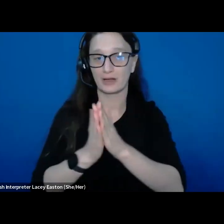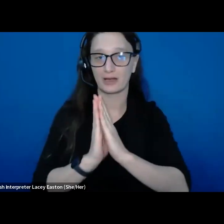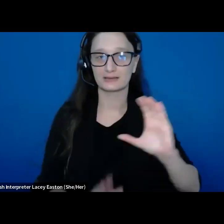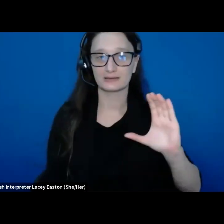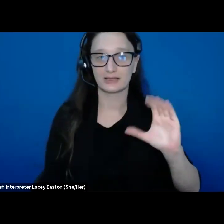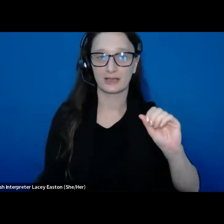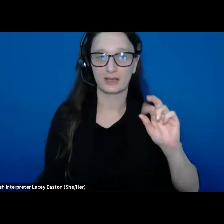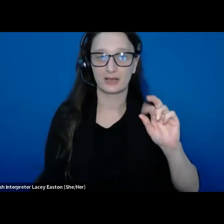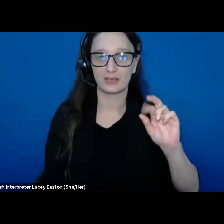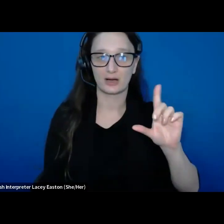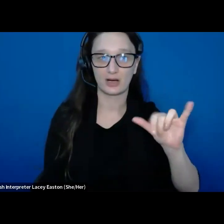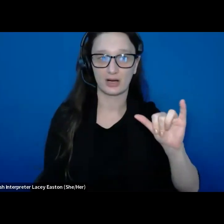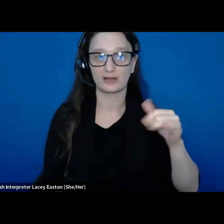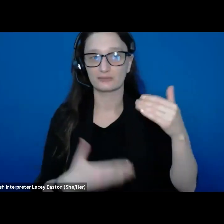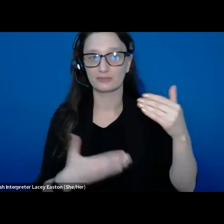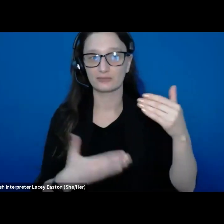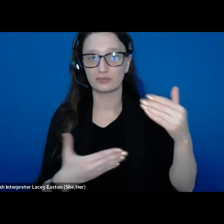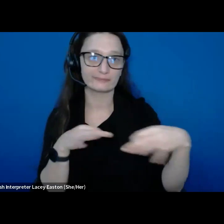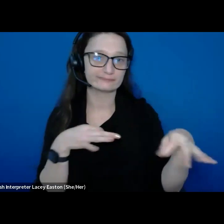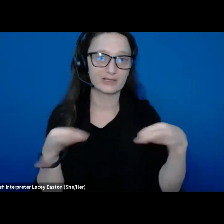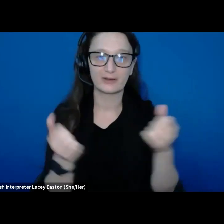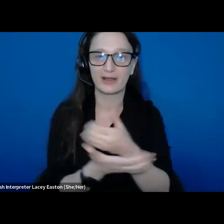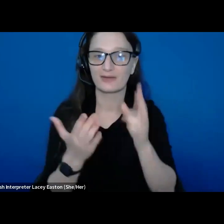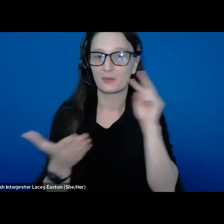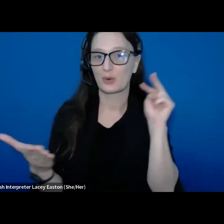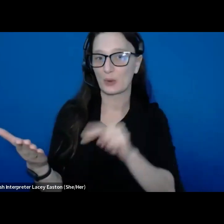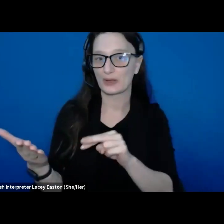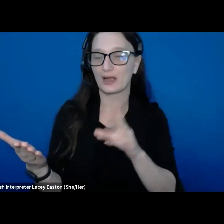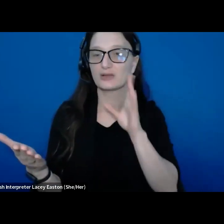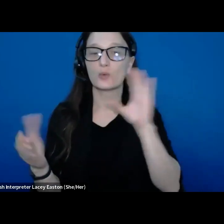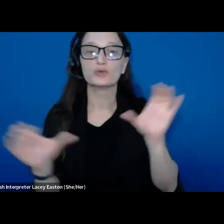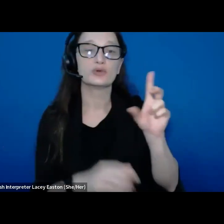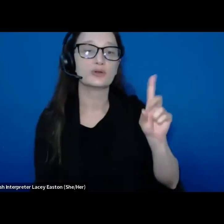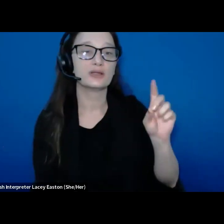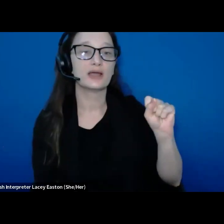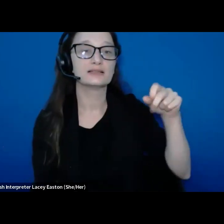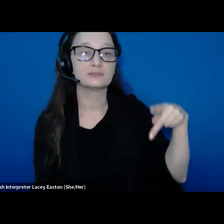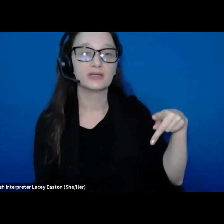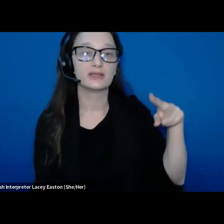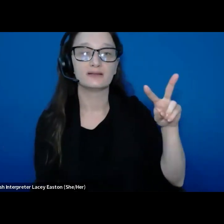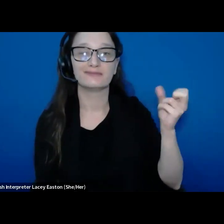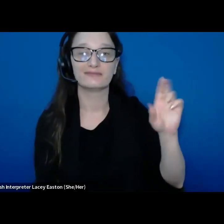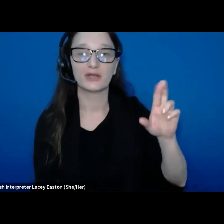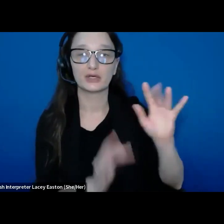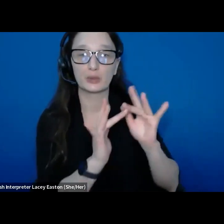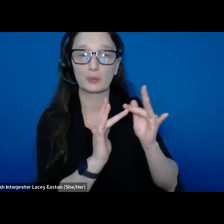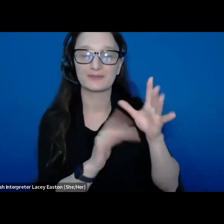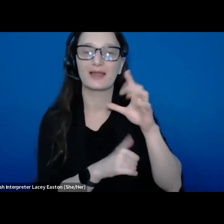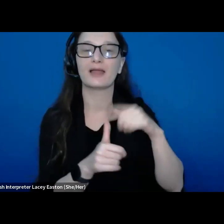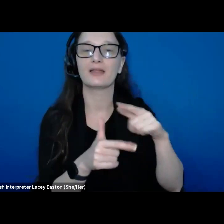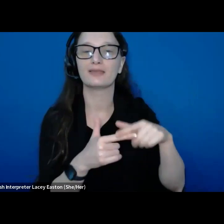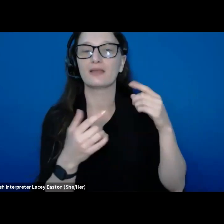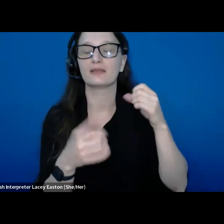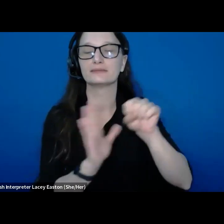us through what we are looking at here. So we'll do the DSP Collaborative website, and then we'll do the employment, the statewide employment meeting for